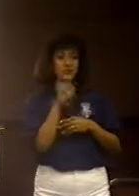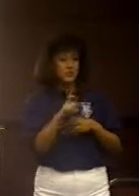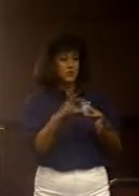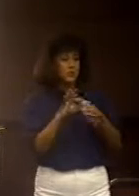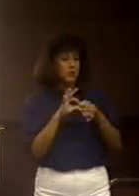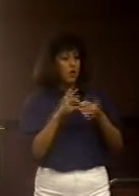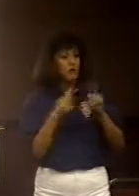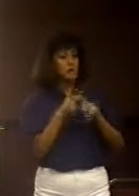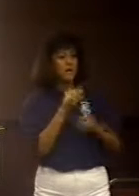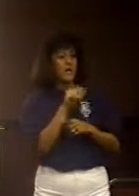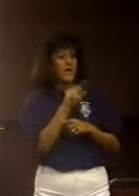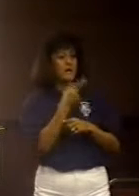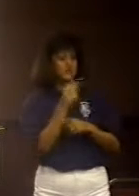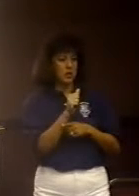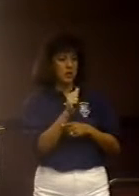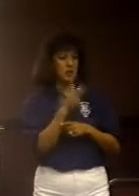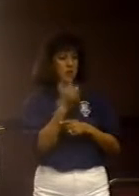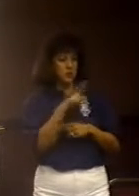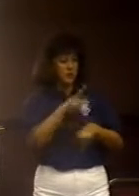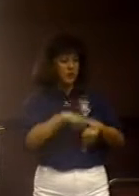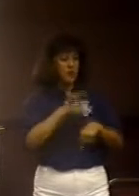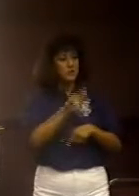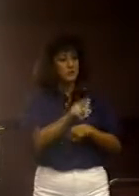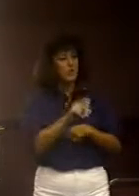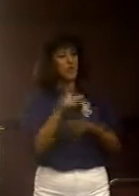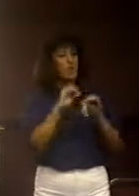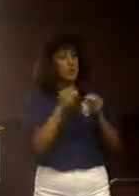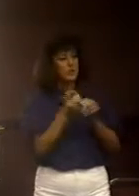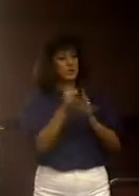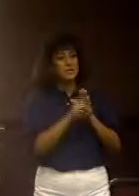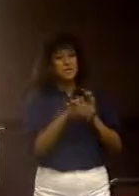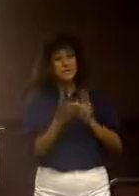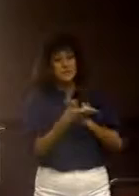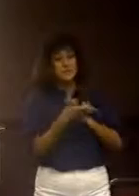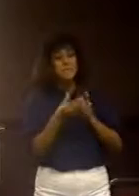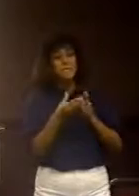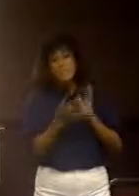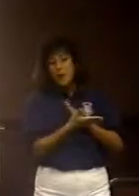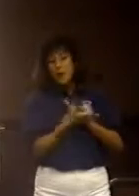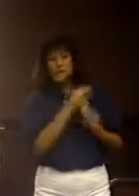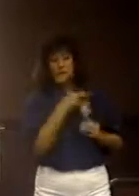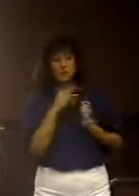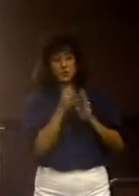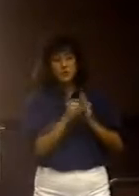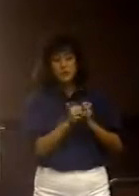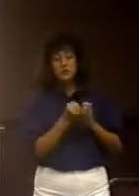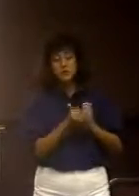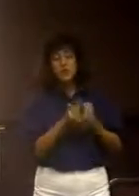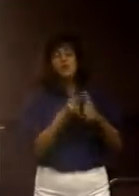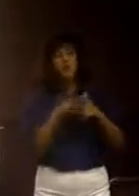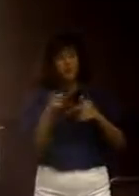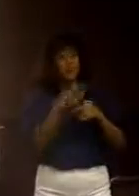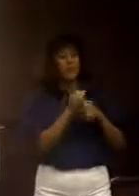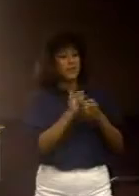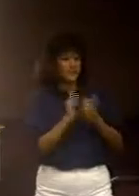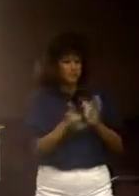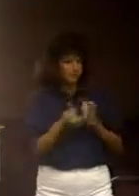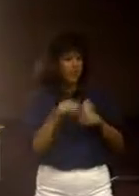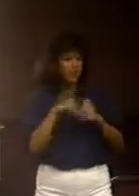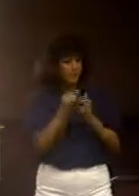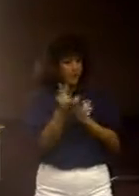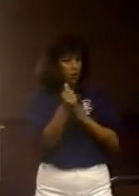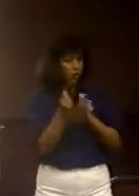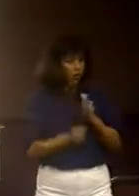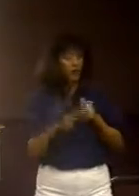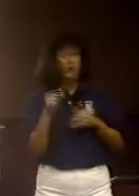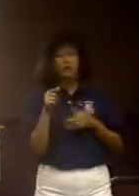to ASHA, their national organization, and by membership you then get this journal. And this article